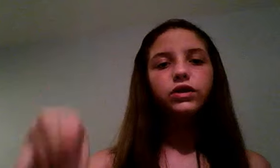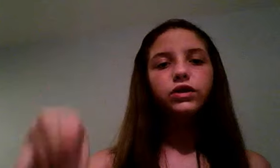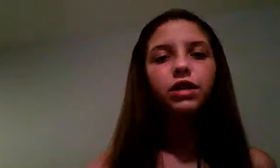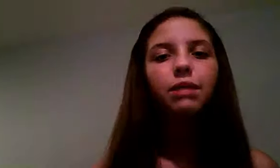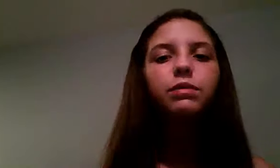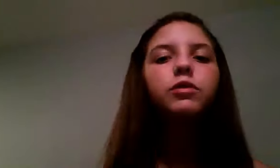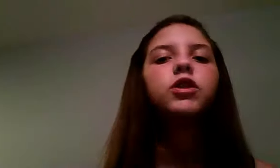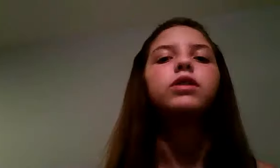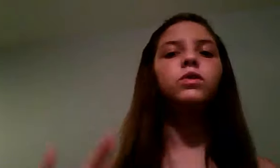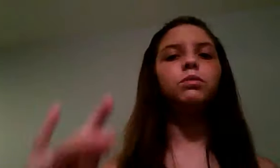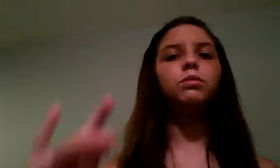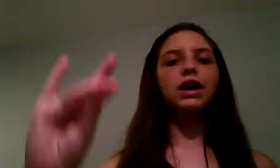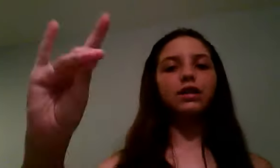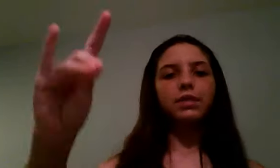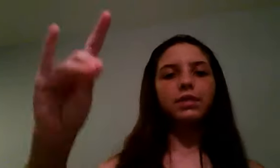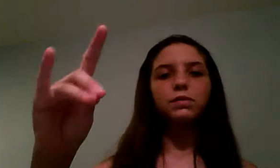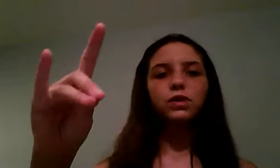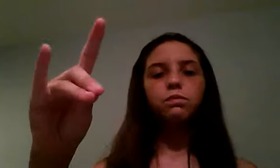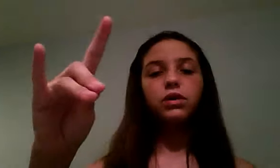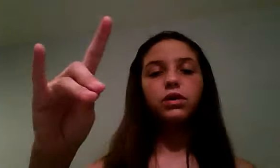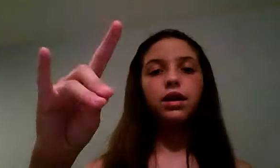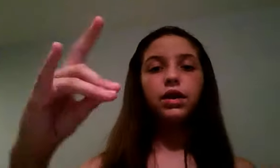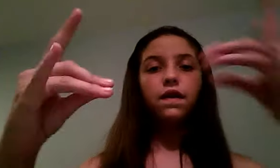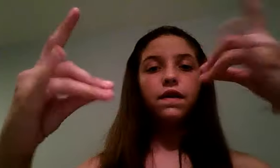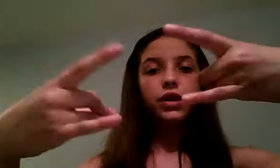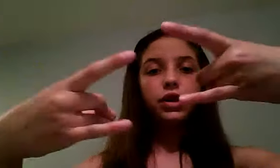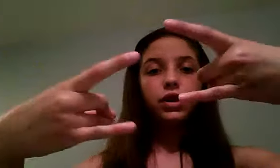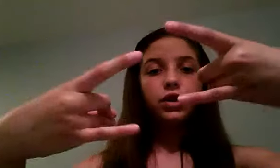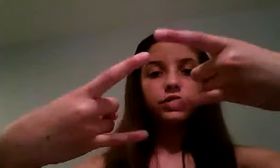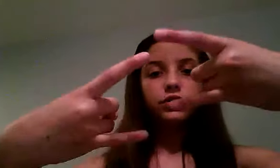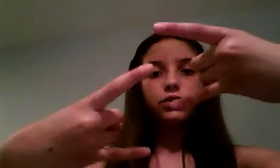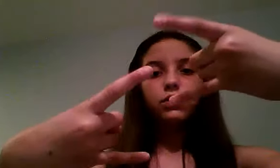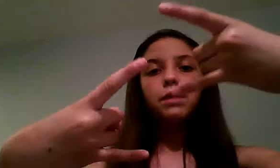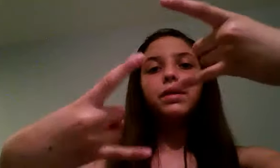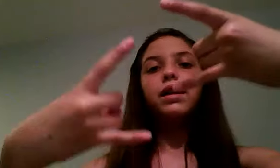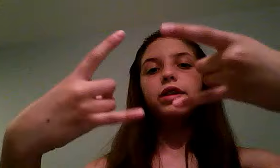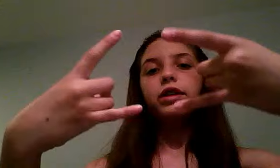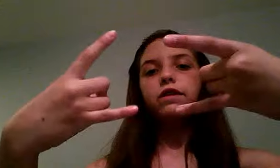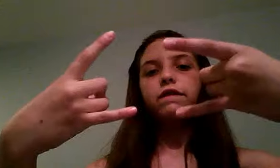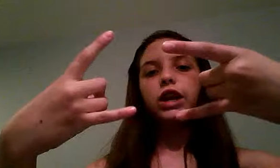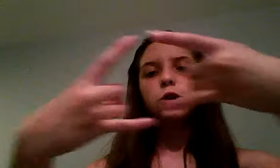super llama, which swoop down and go back up. Super llama, drama llama, like they're fighting.